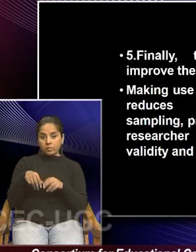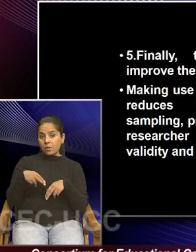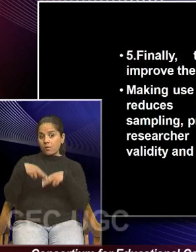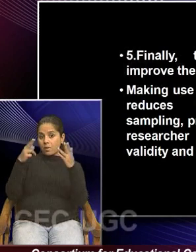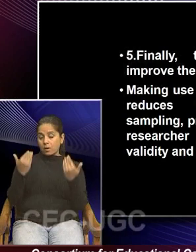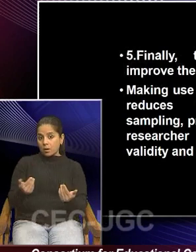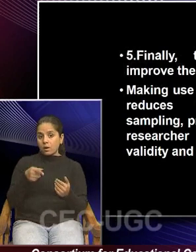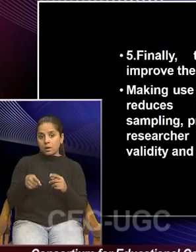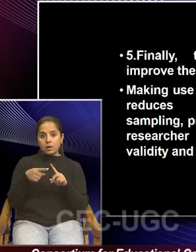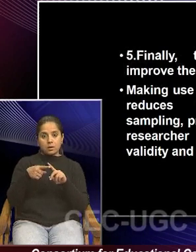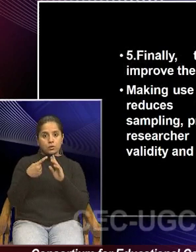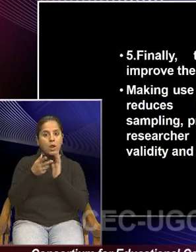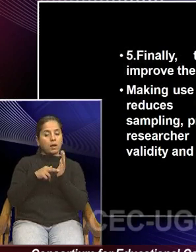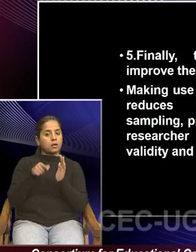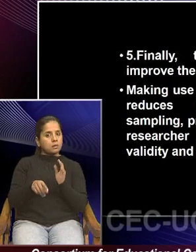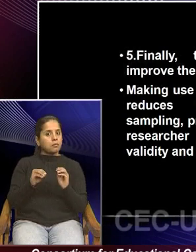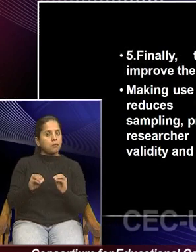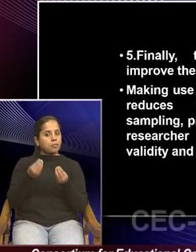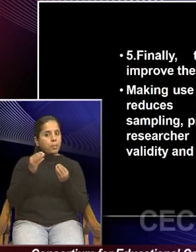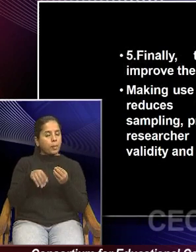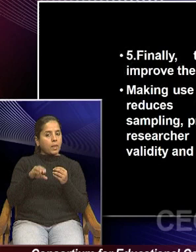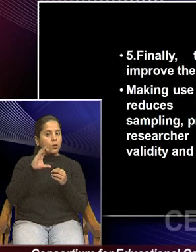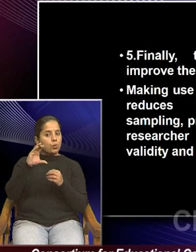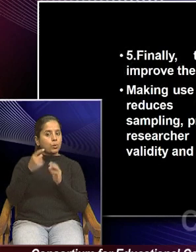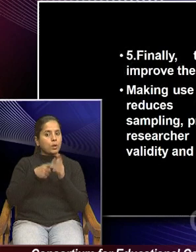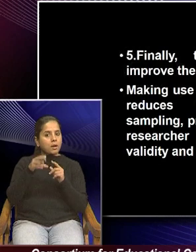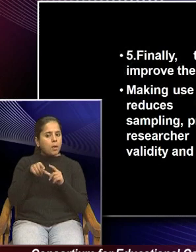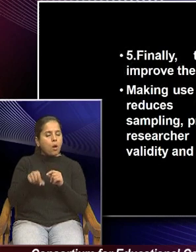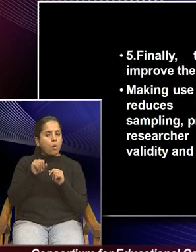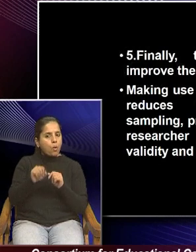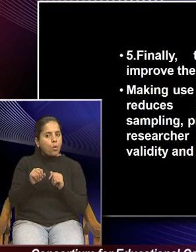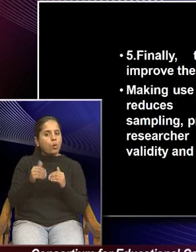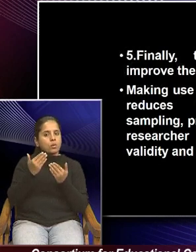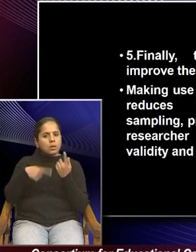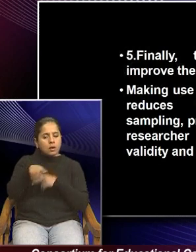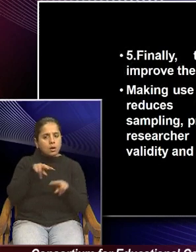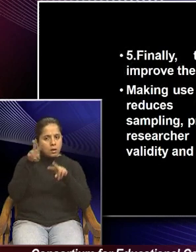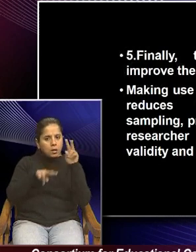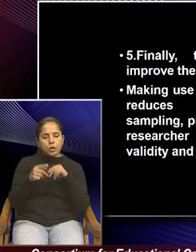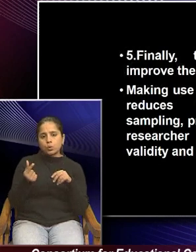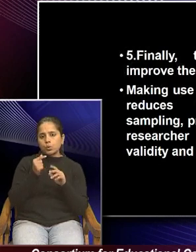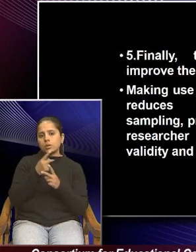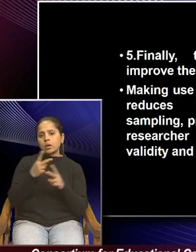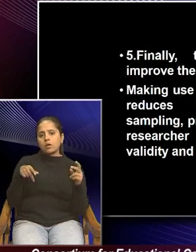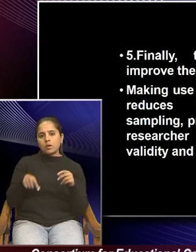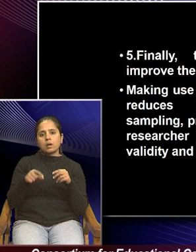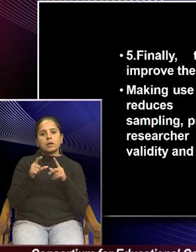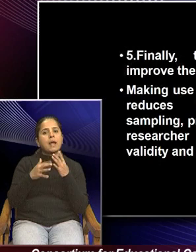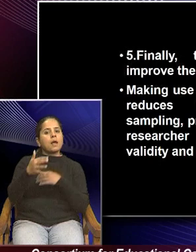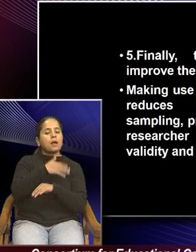Finally, triangulation helps to improve the credibility of the study. Making use of multiple data